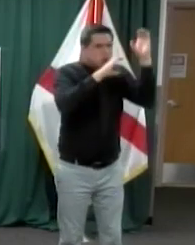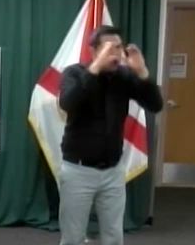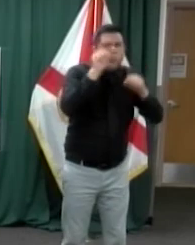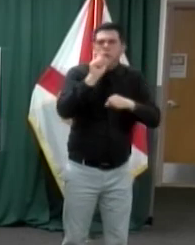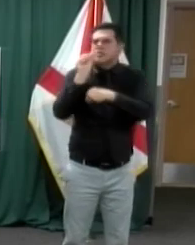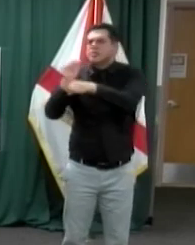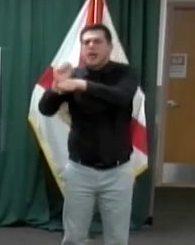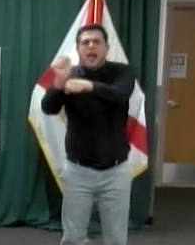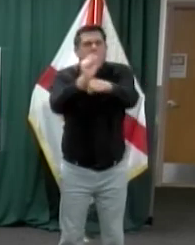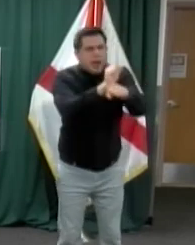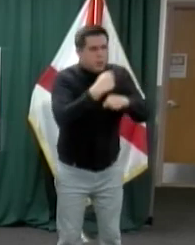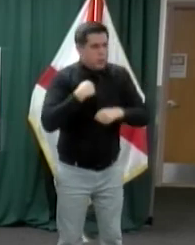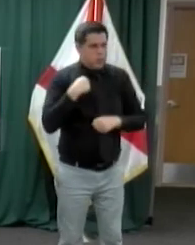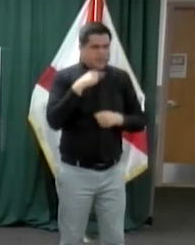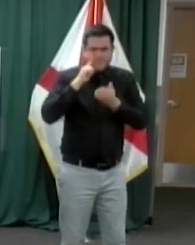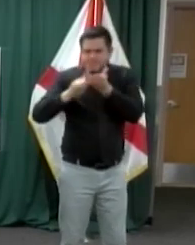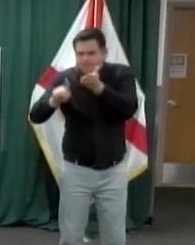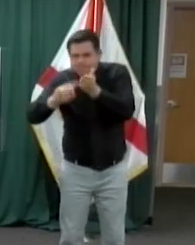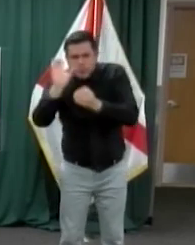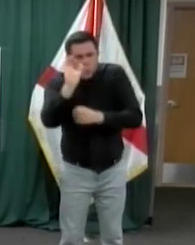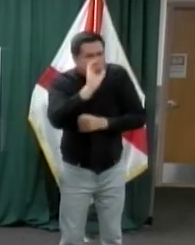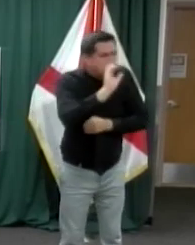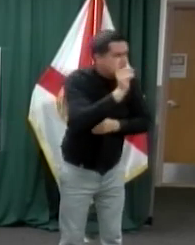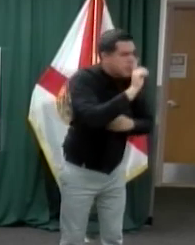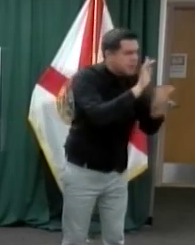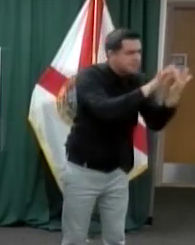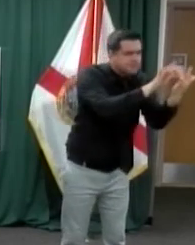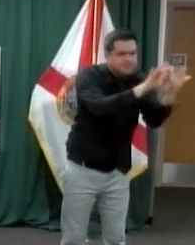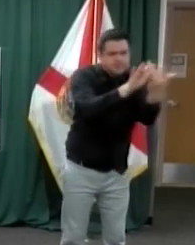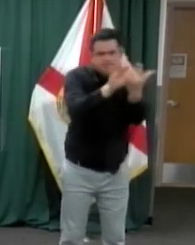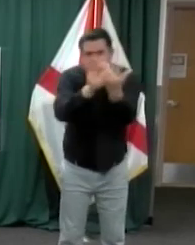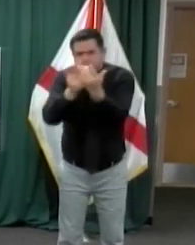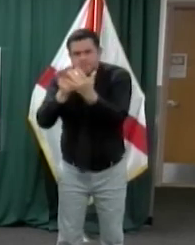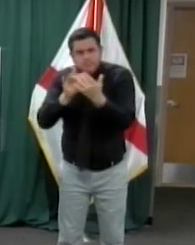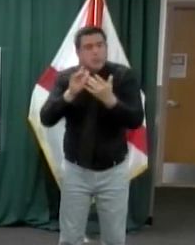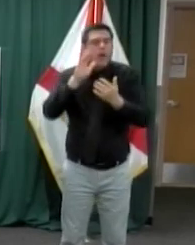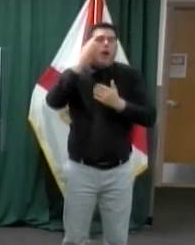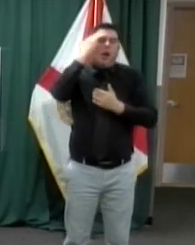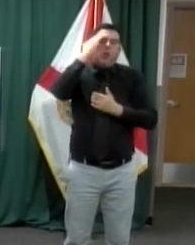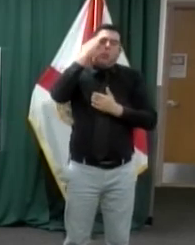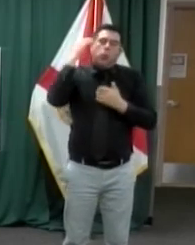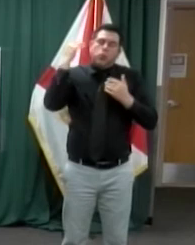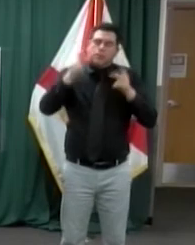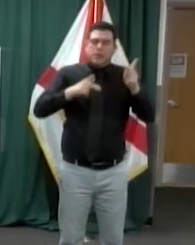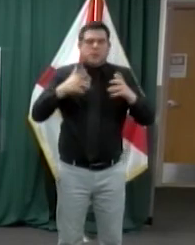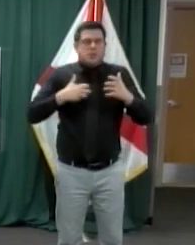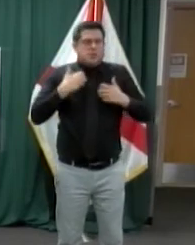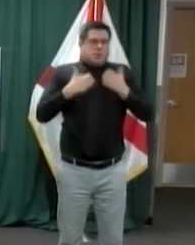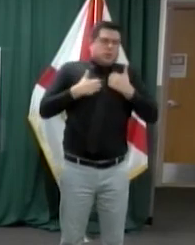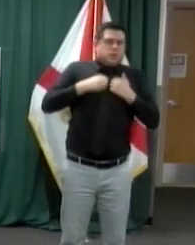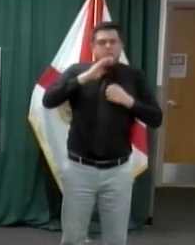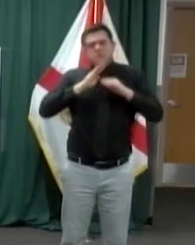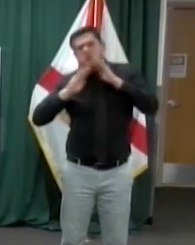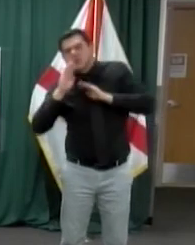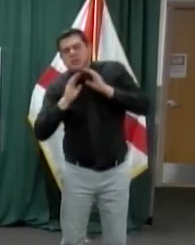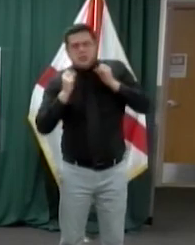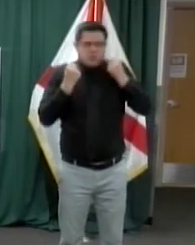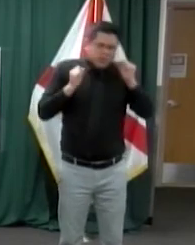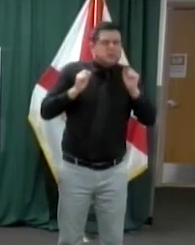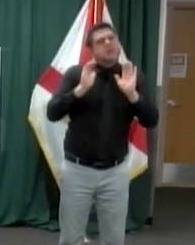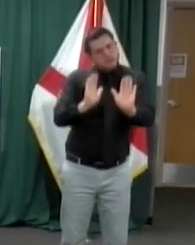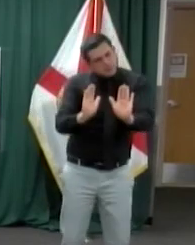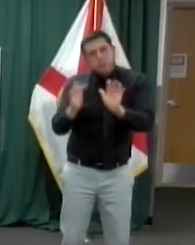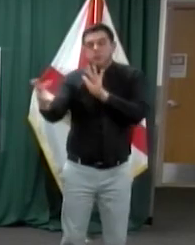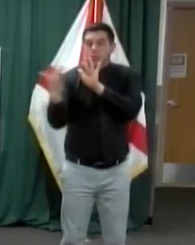Don't continue to be frustrated, because you can talk to somebody at CareerSource Central Florida. We do have individuals who can answer